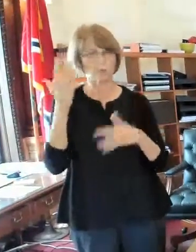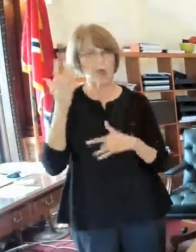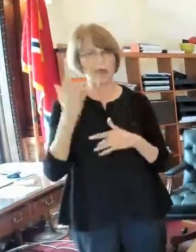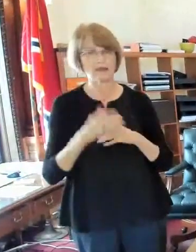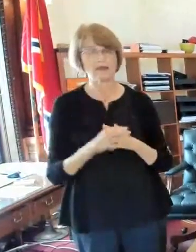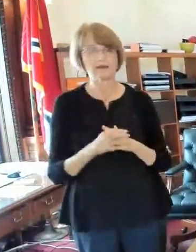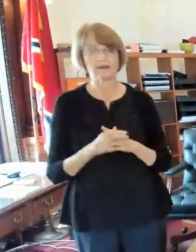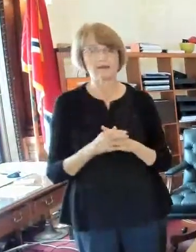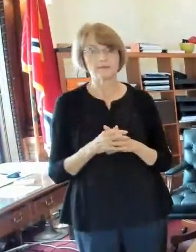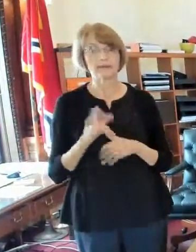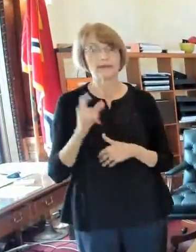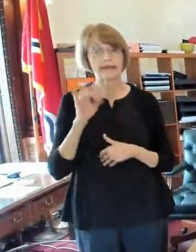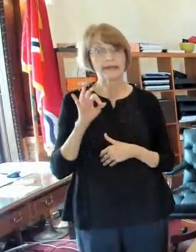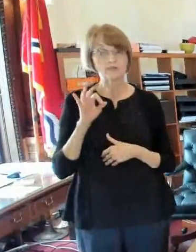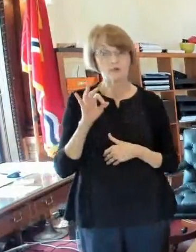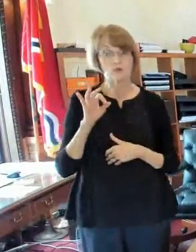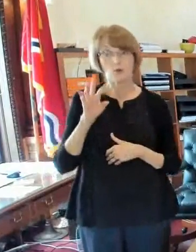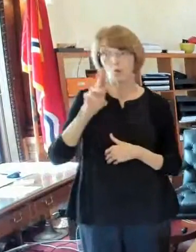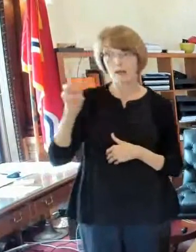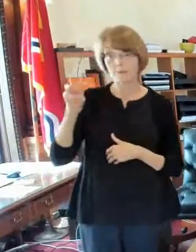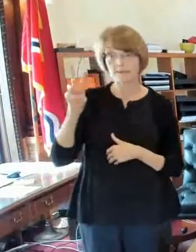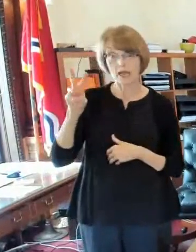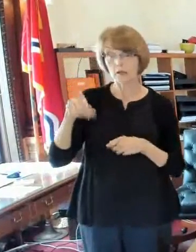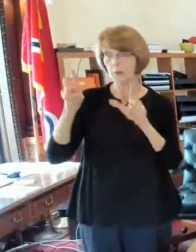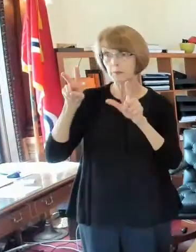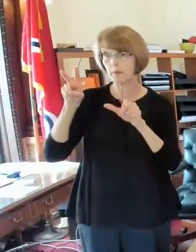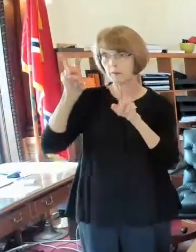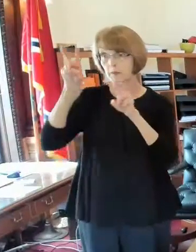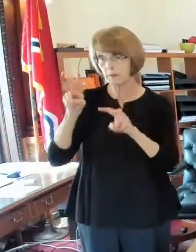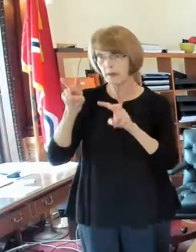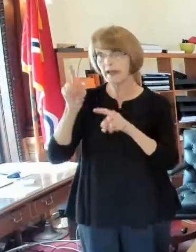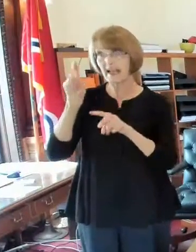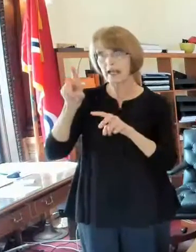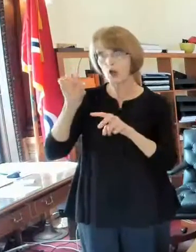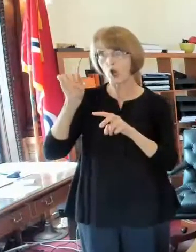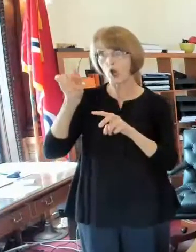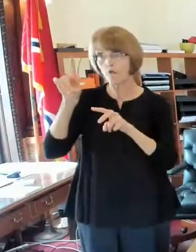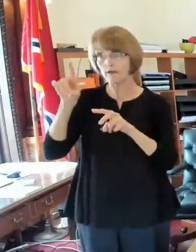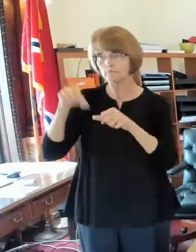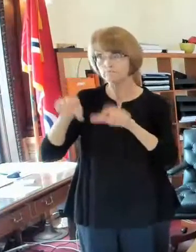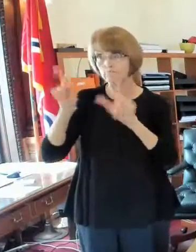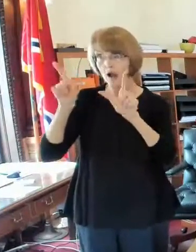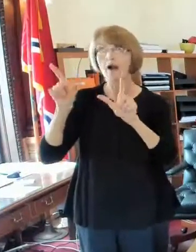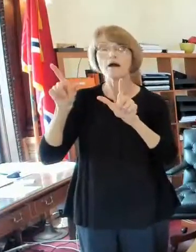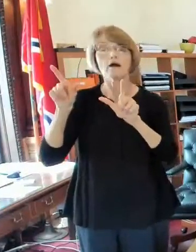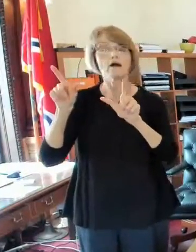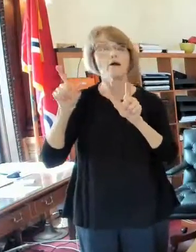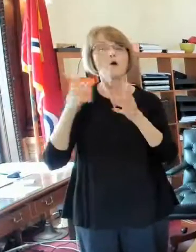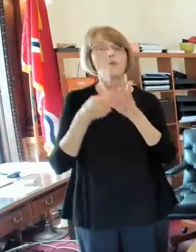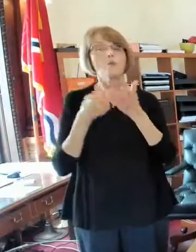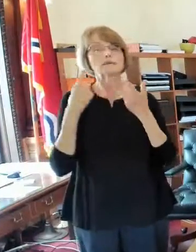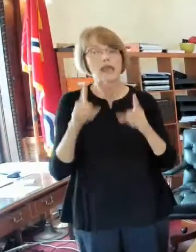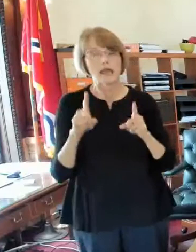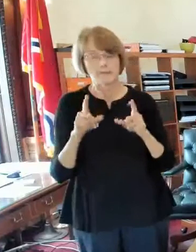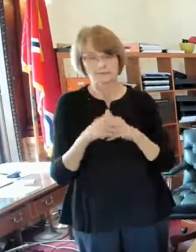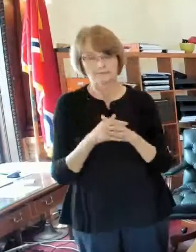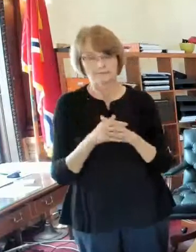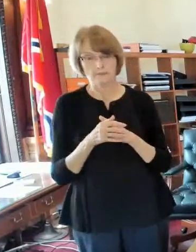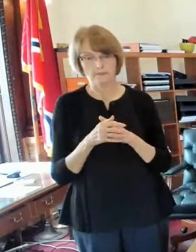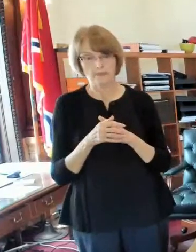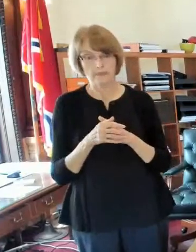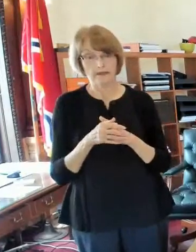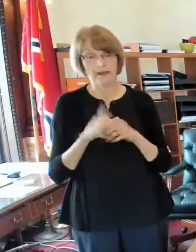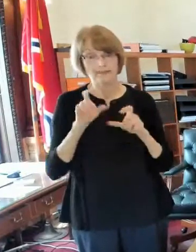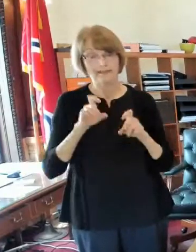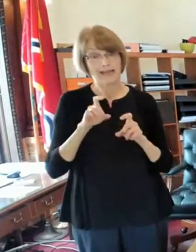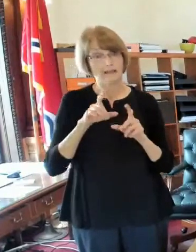if you're on the city's website and you click on the COVID, what's happening is it's taking a while for these test